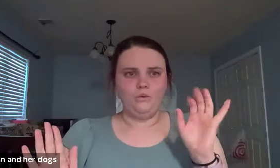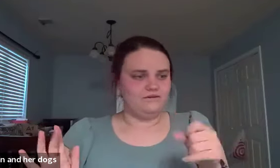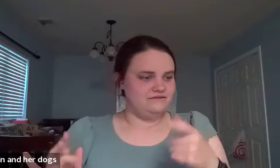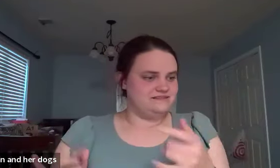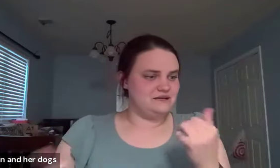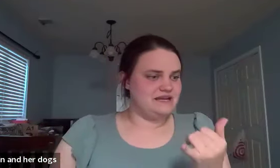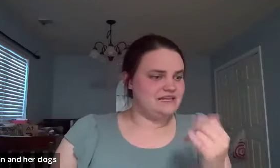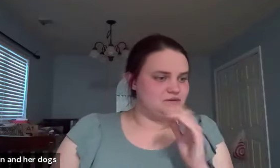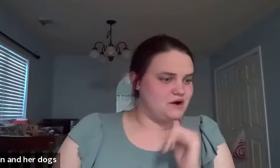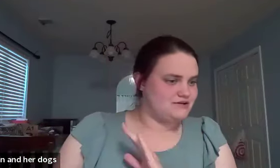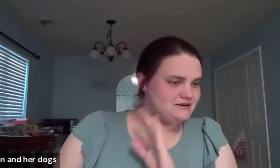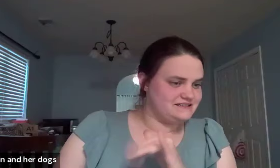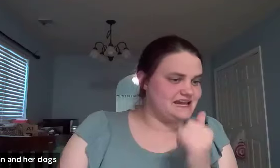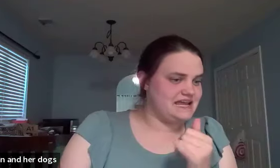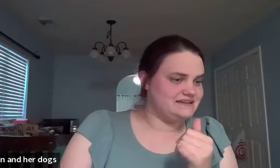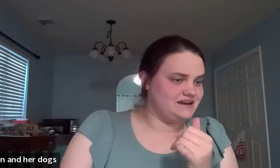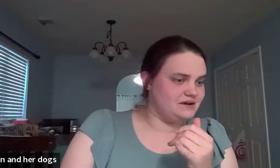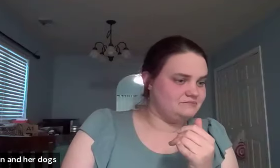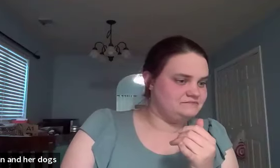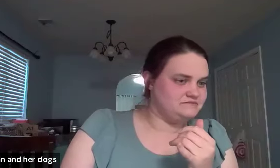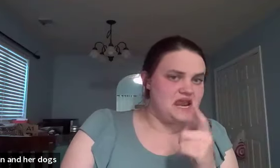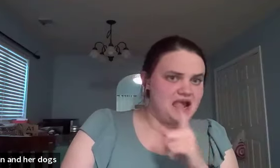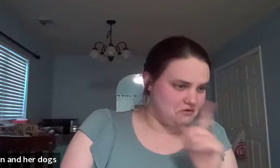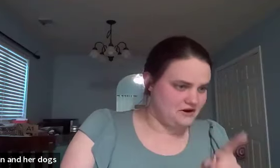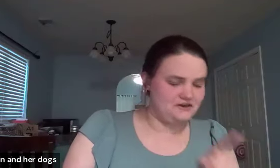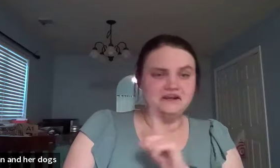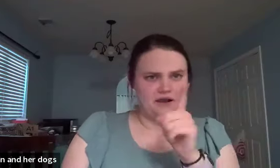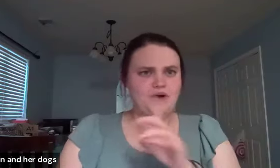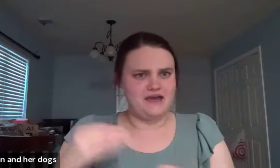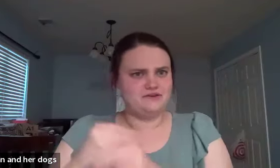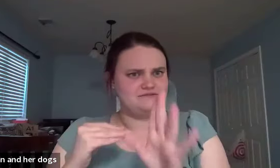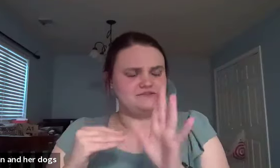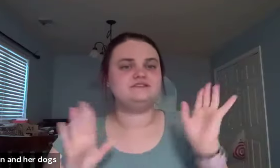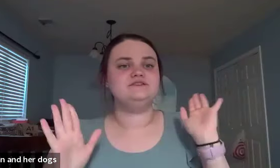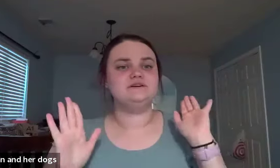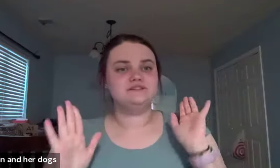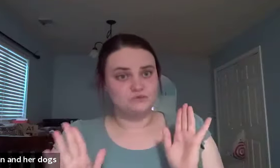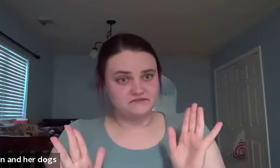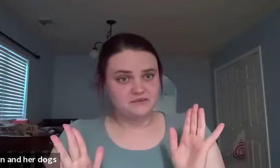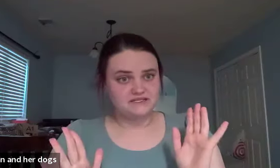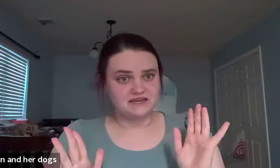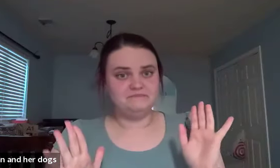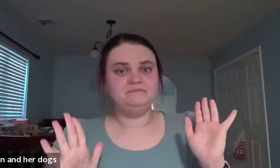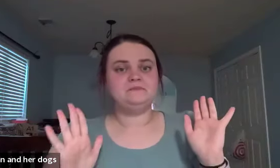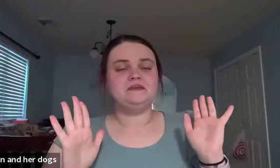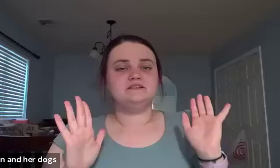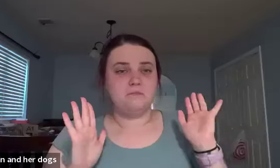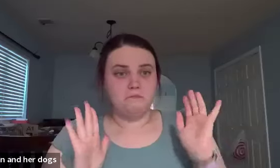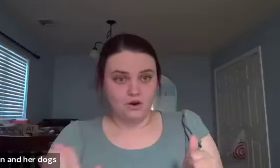oh, today and tomorrow, today and now are not on here. I will add those after this. So with that being said,